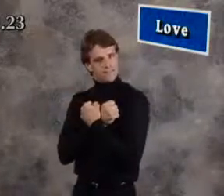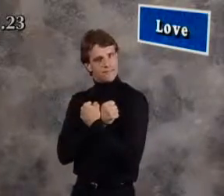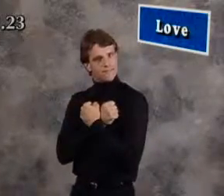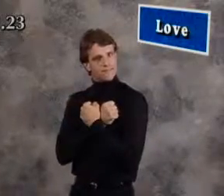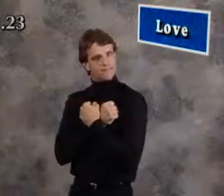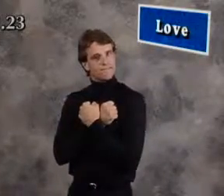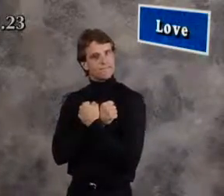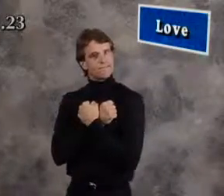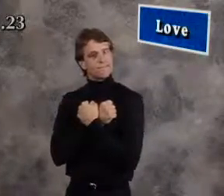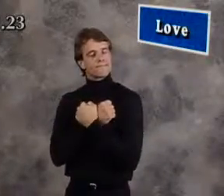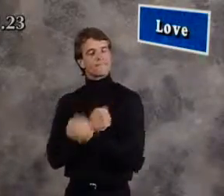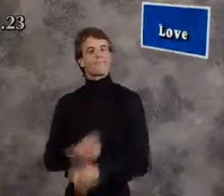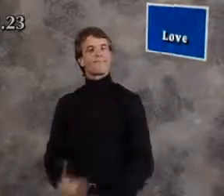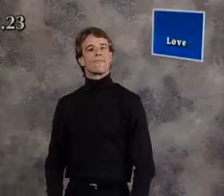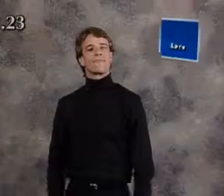Love.